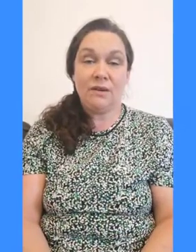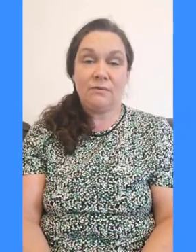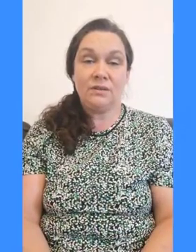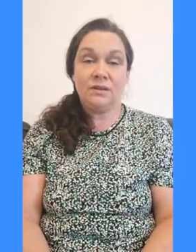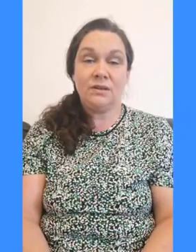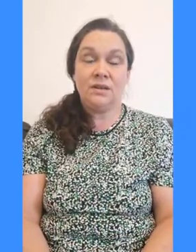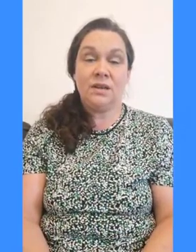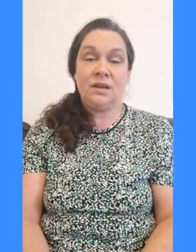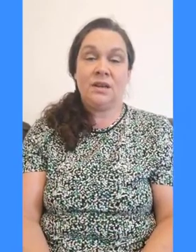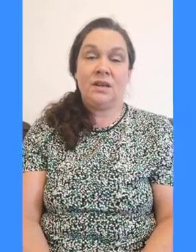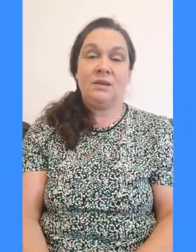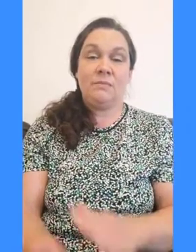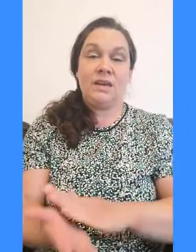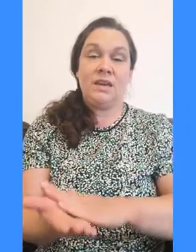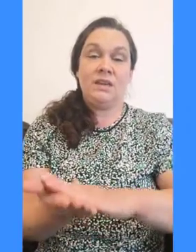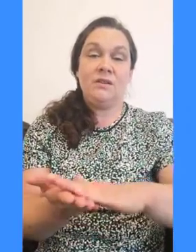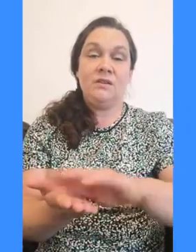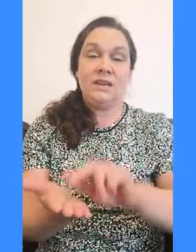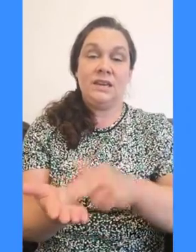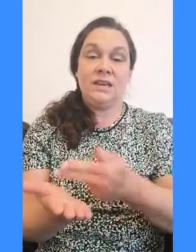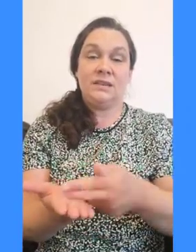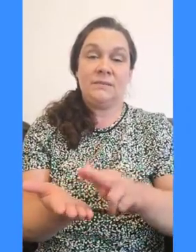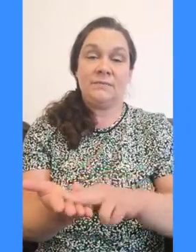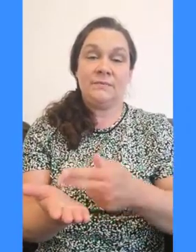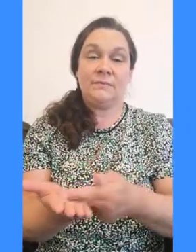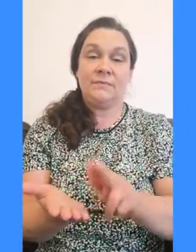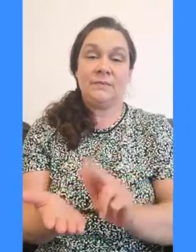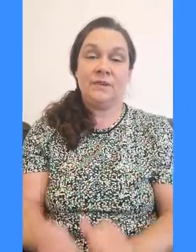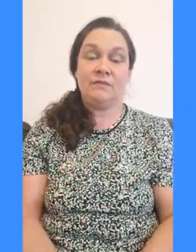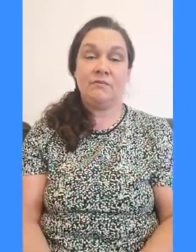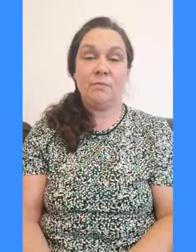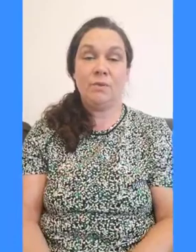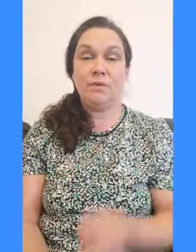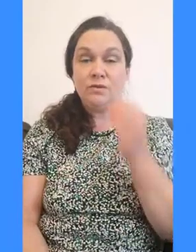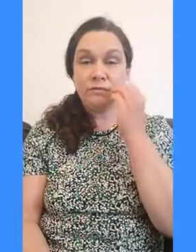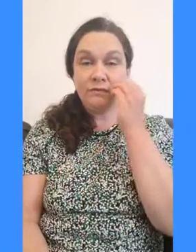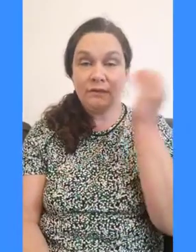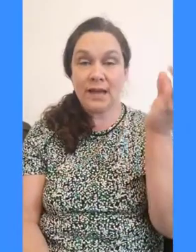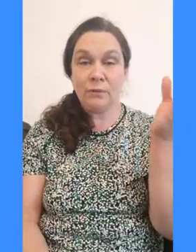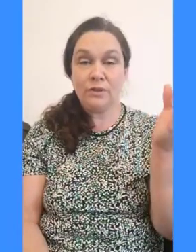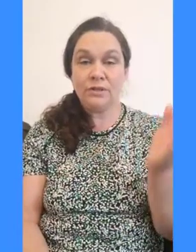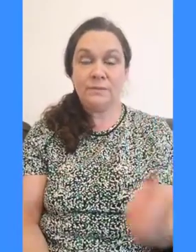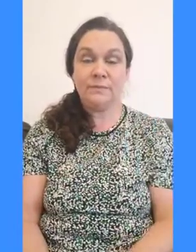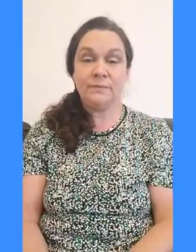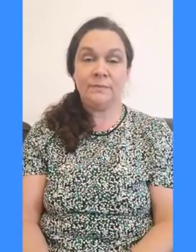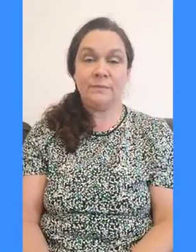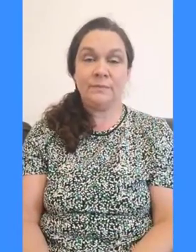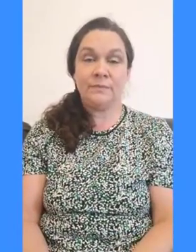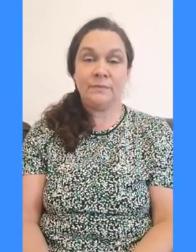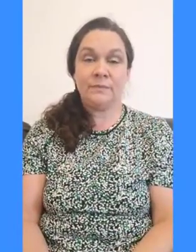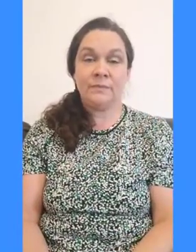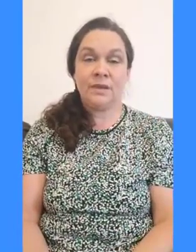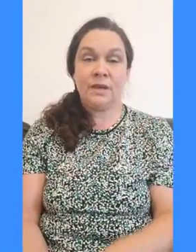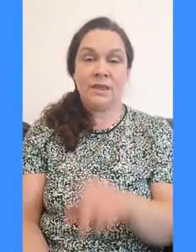around, making honey from the beautiful flowers. There